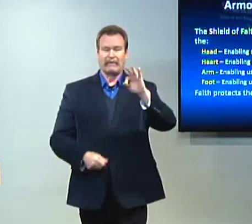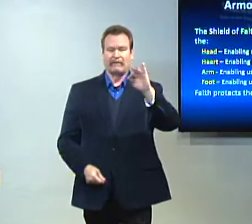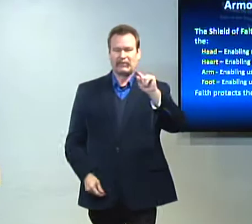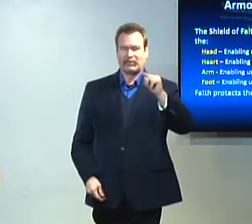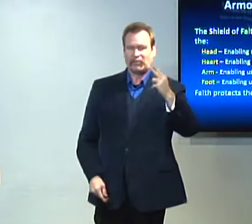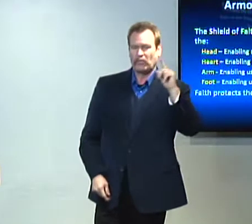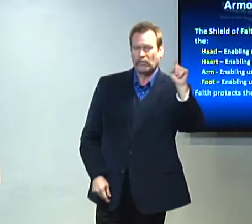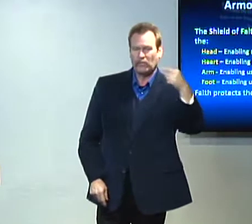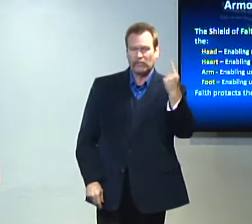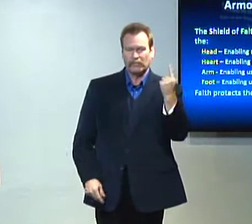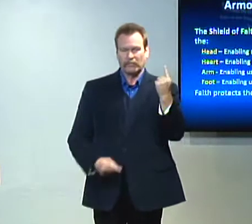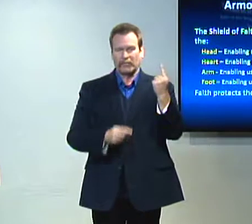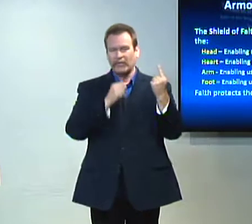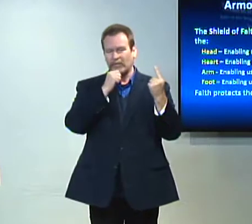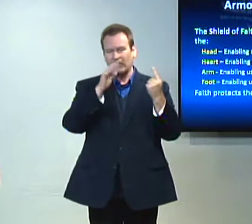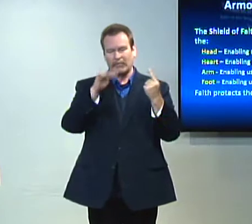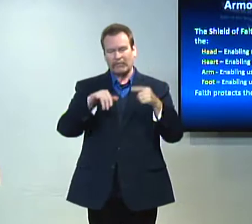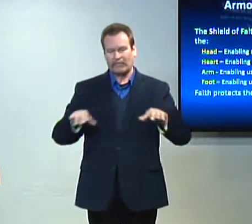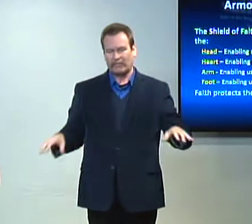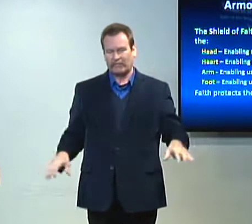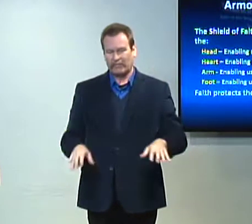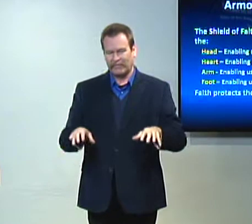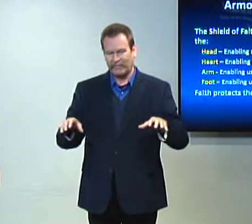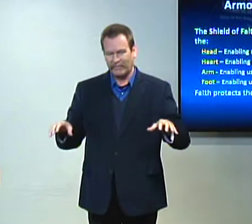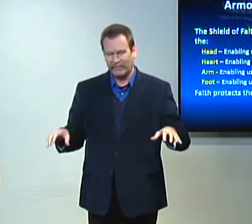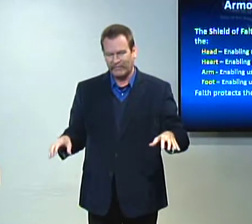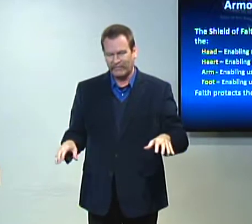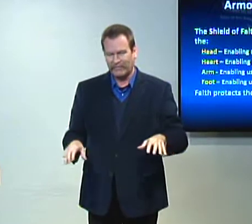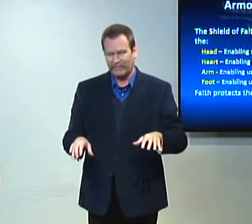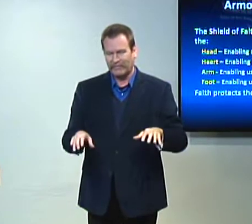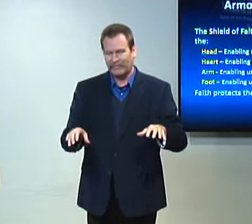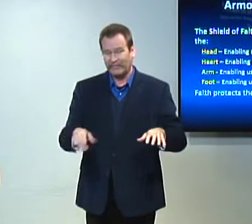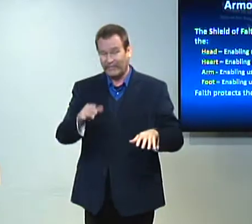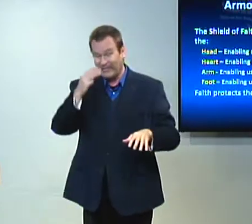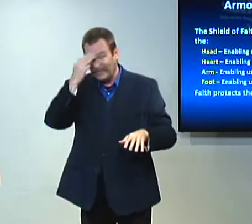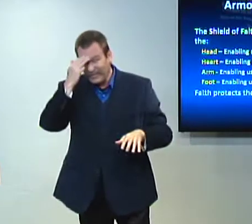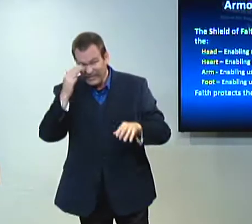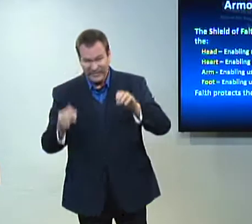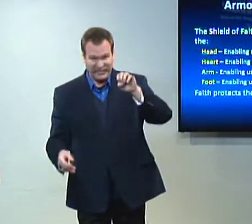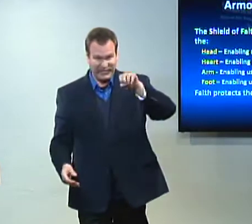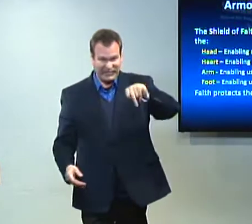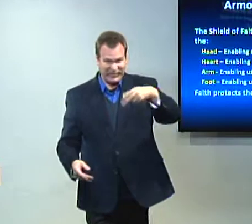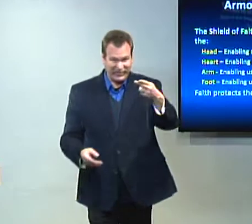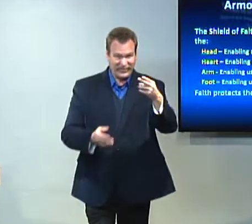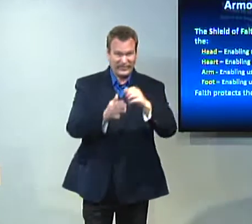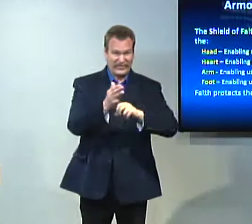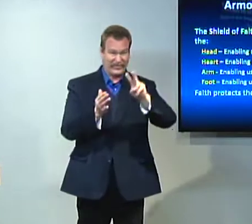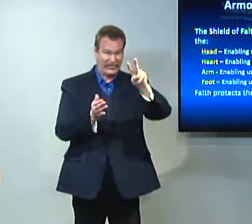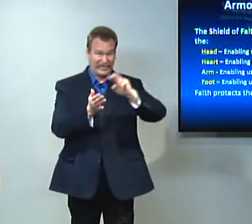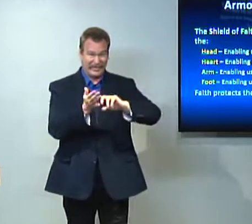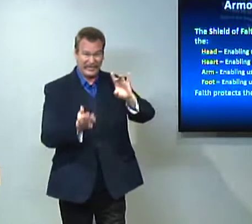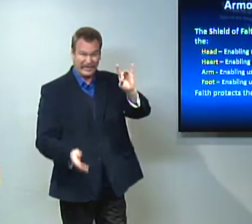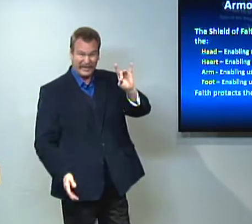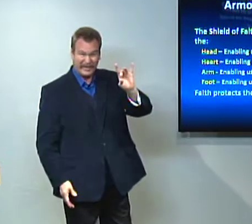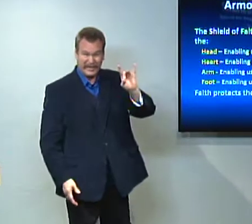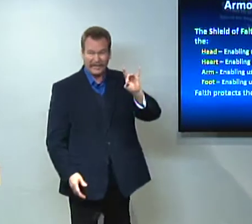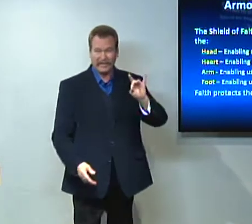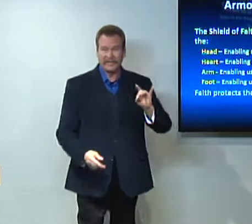he learned to live by faith, and by faith alone, not by doing good works. Those things couldn't save him, couldn't redeem his soul. And in